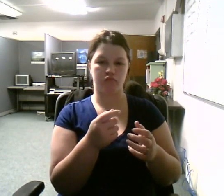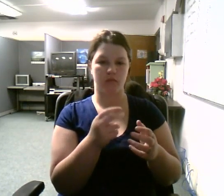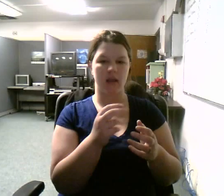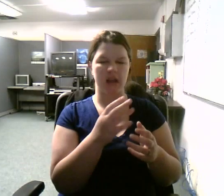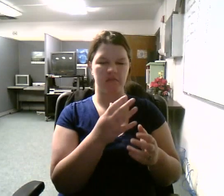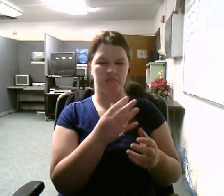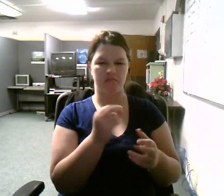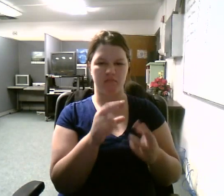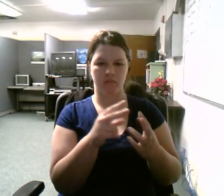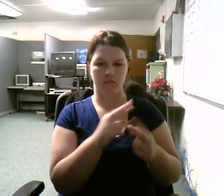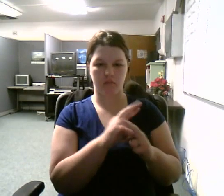process of